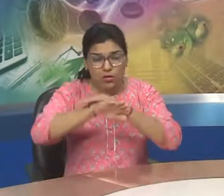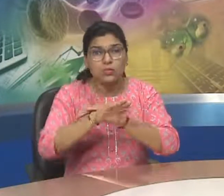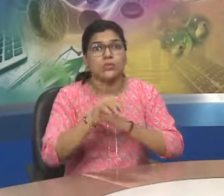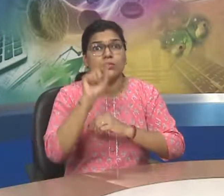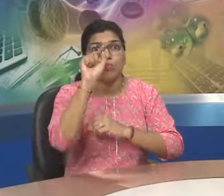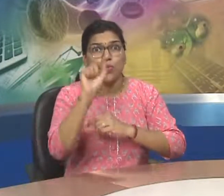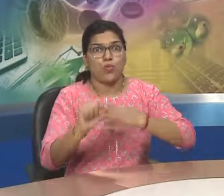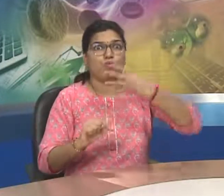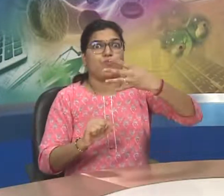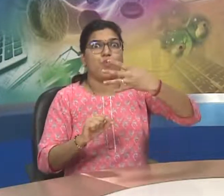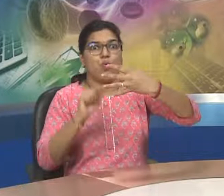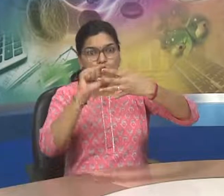atmosphere.